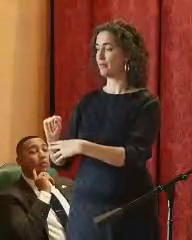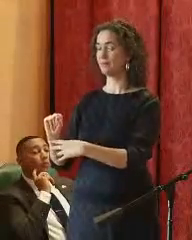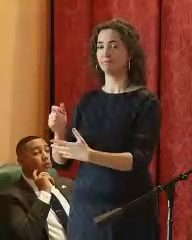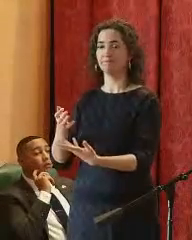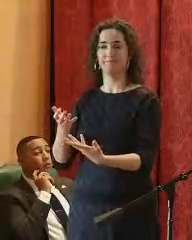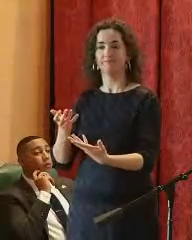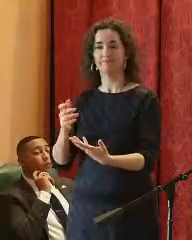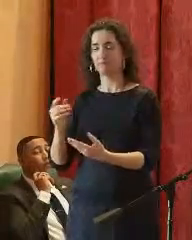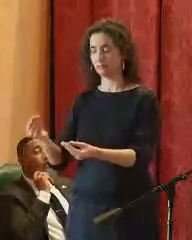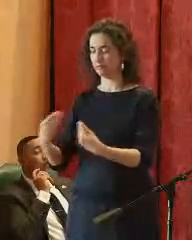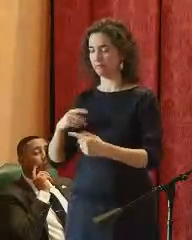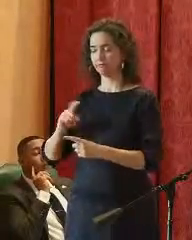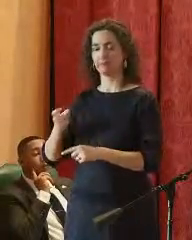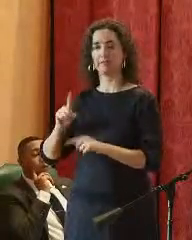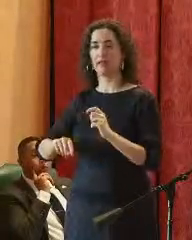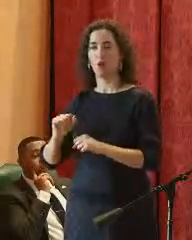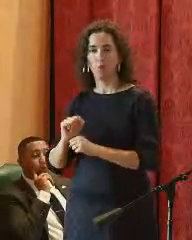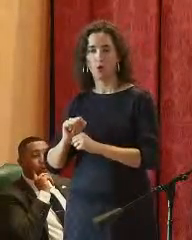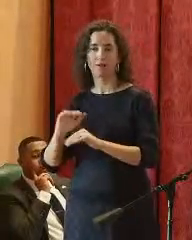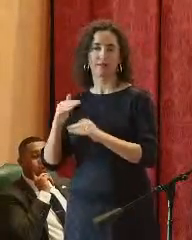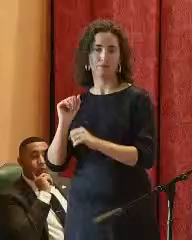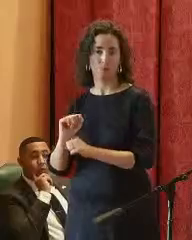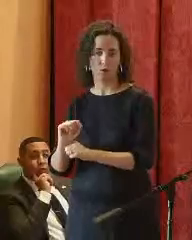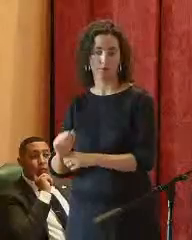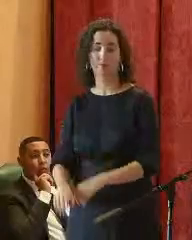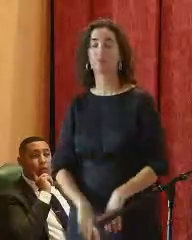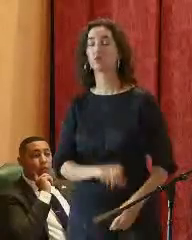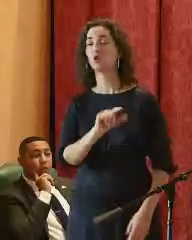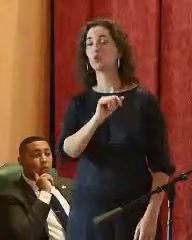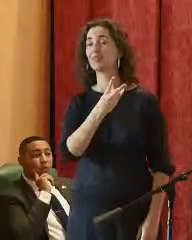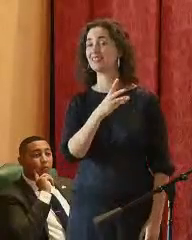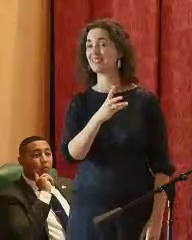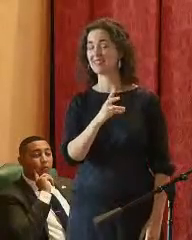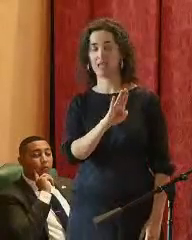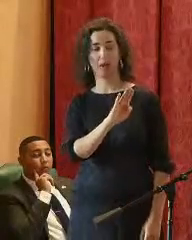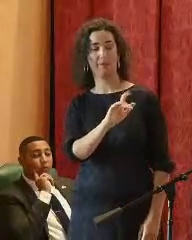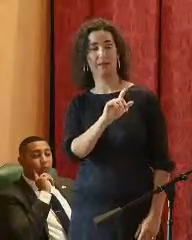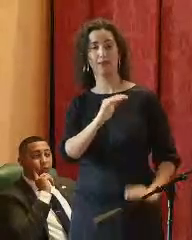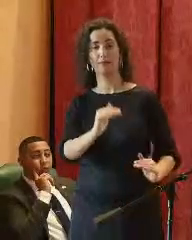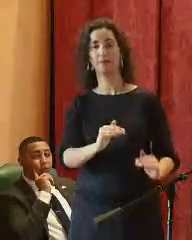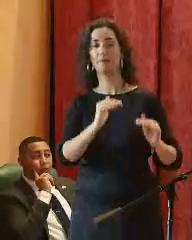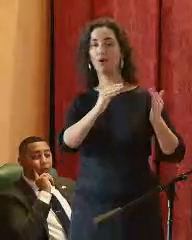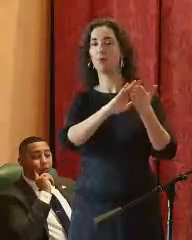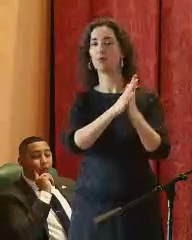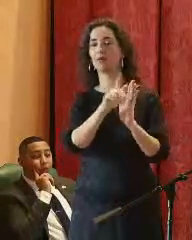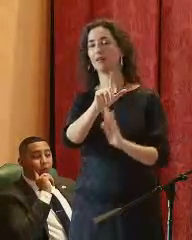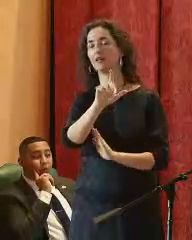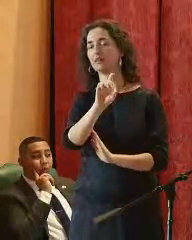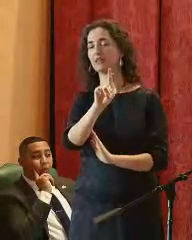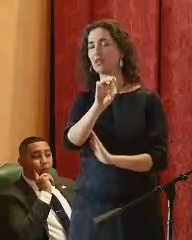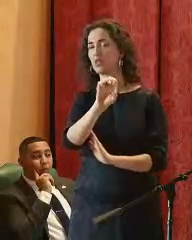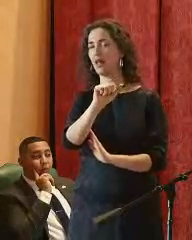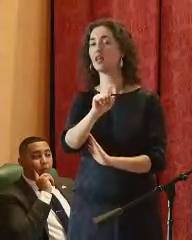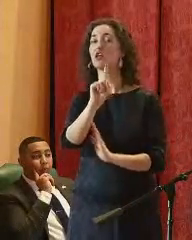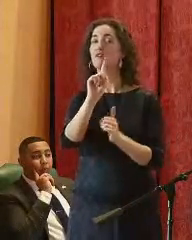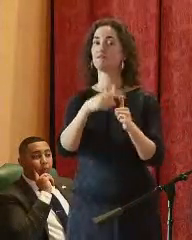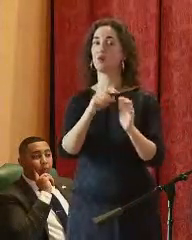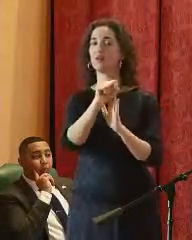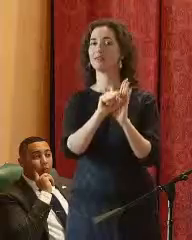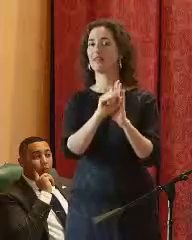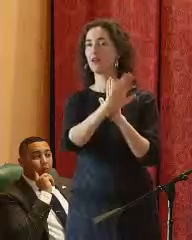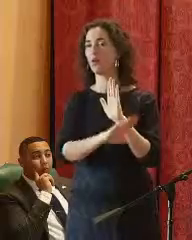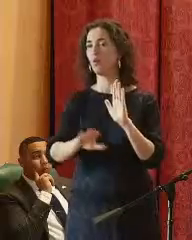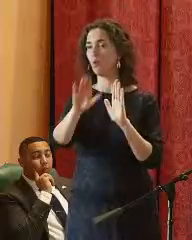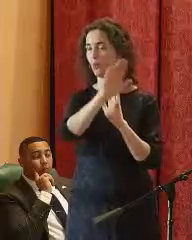ability to work. So in 2016, Billy was promoted to become LDVA's first statewide cemetery program